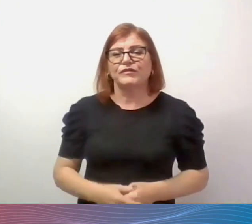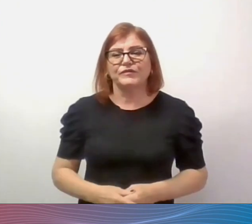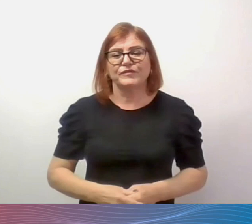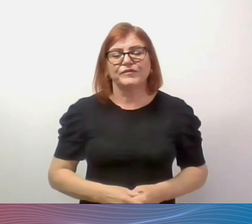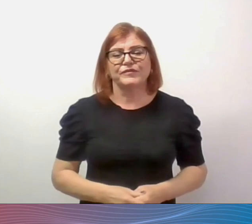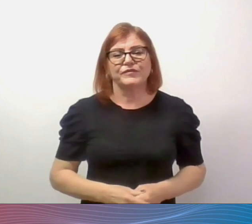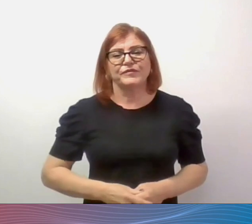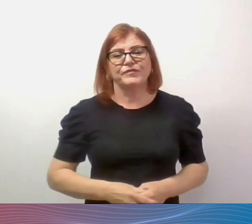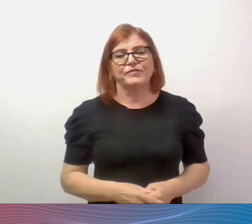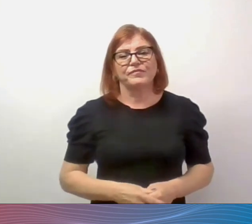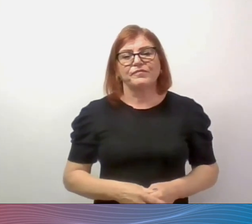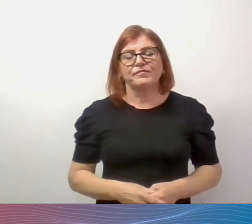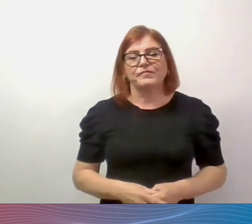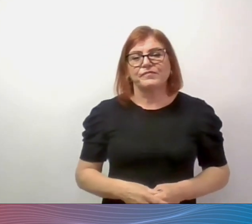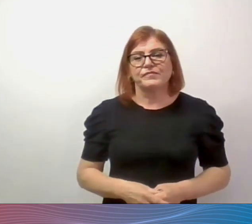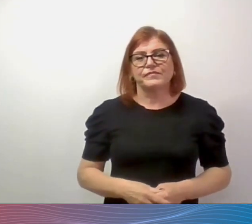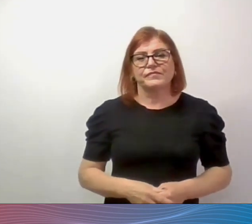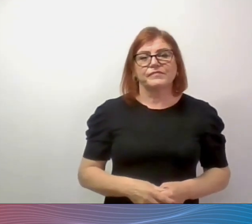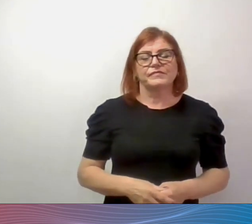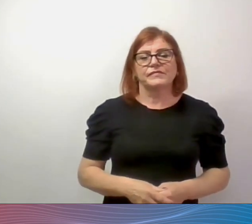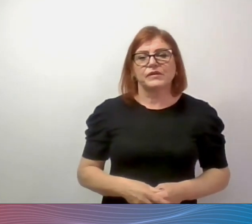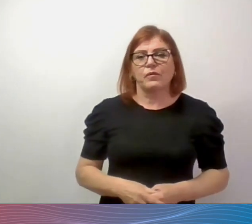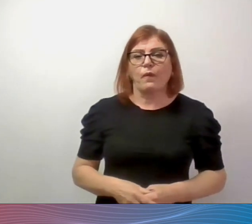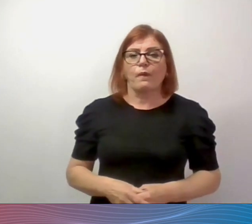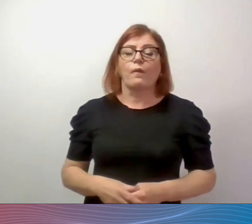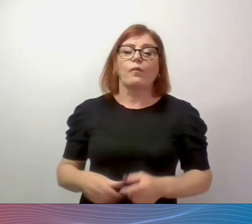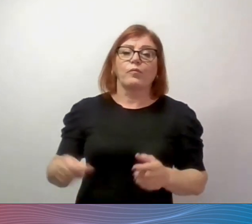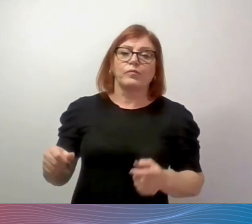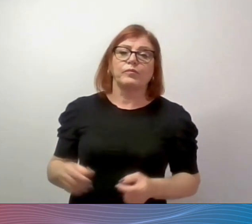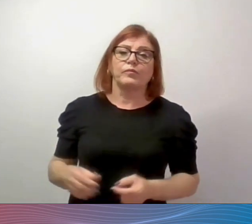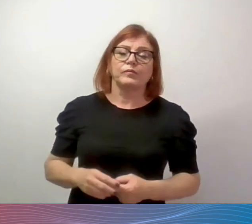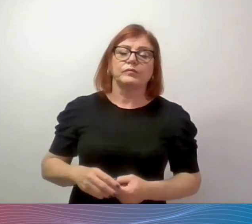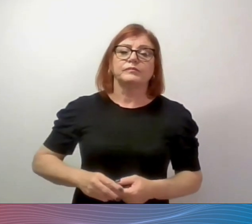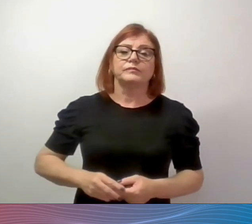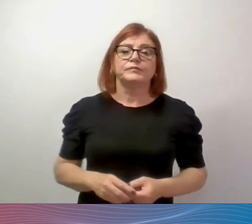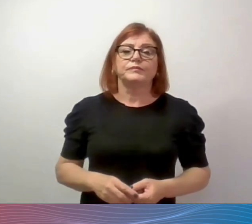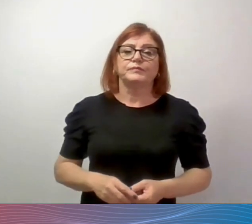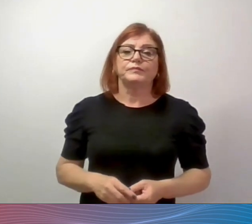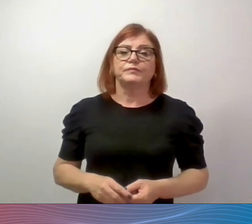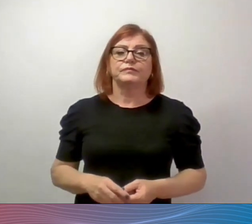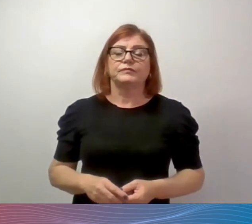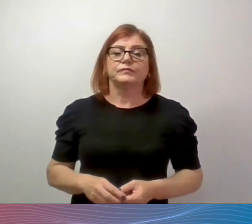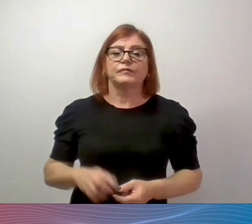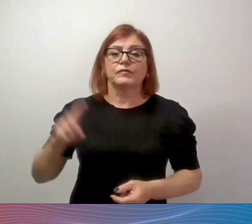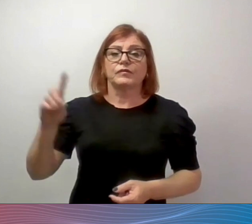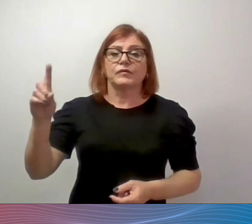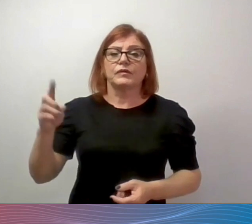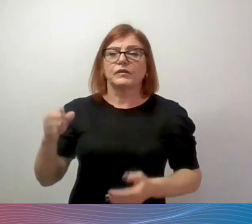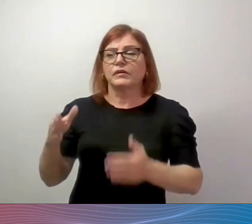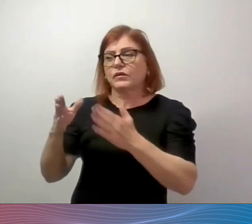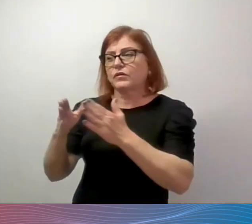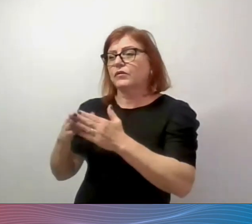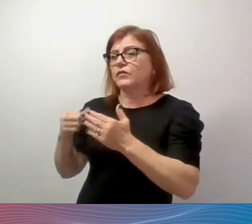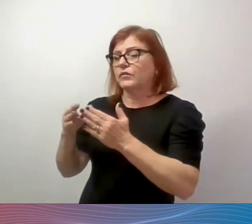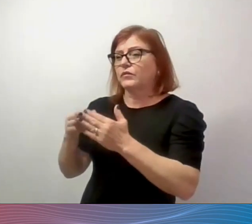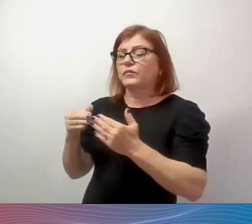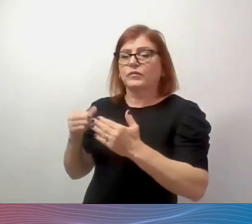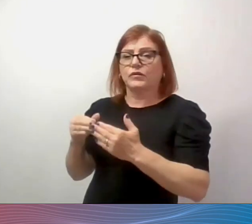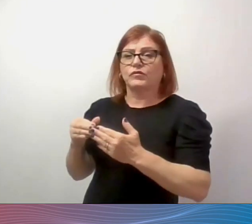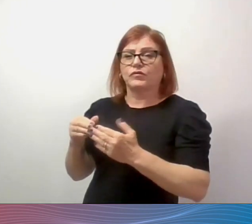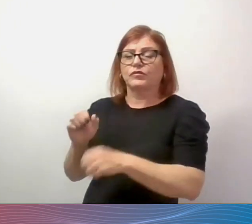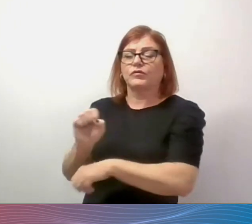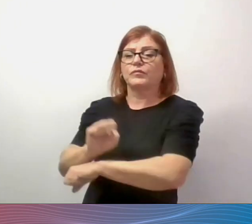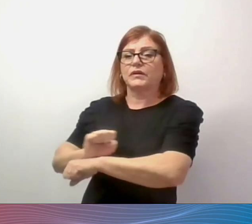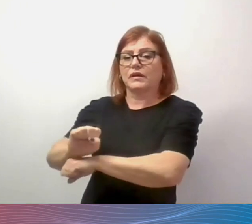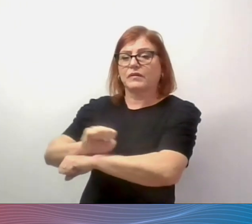his only begotten son. Quando Deus pediu para Abraão sacrificar o seu filho Isaac, when God asked Abraham